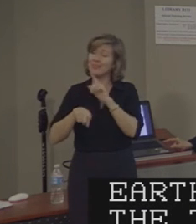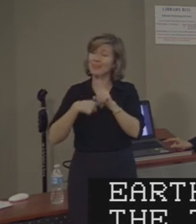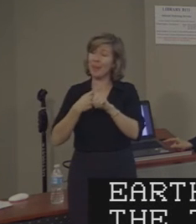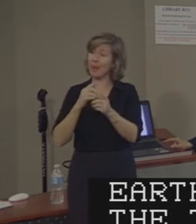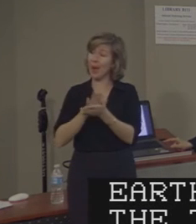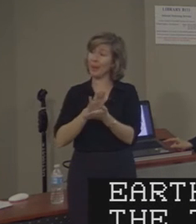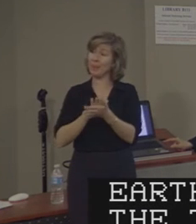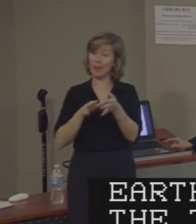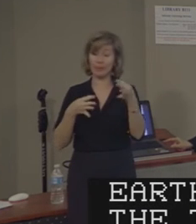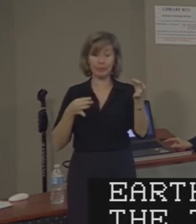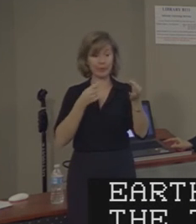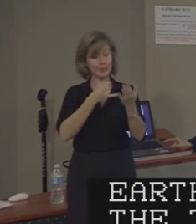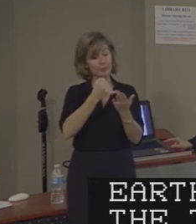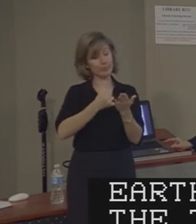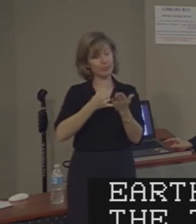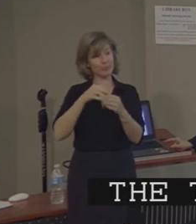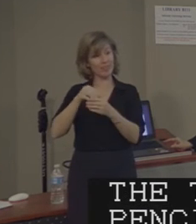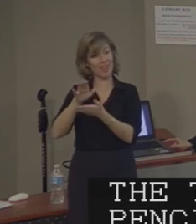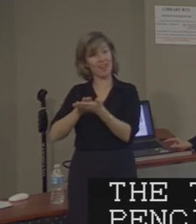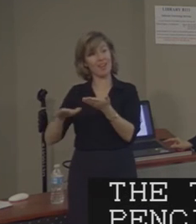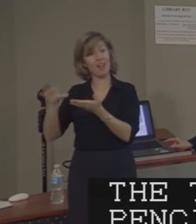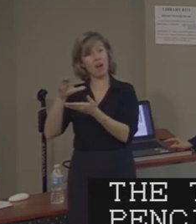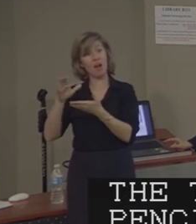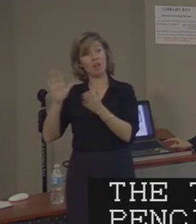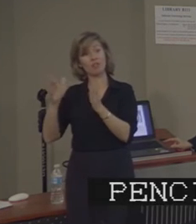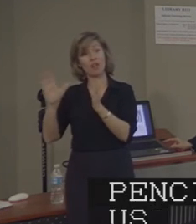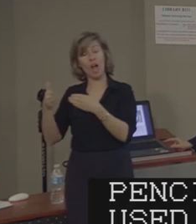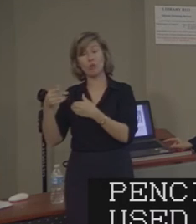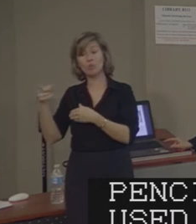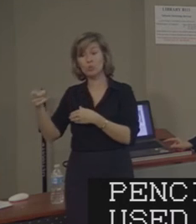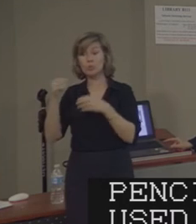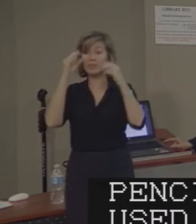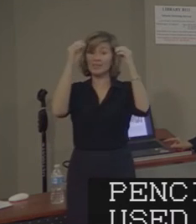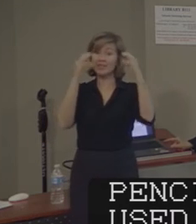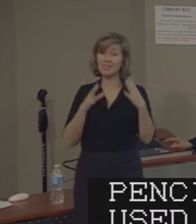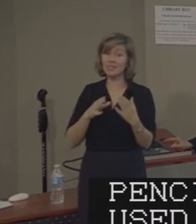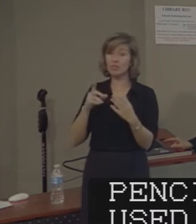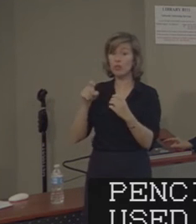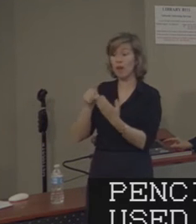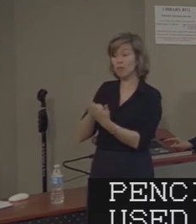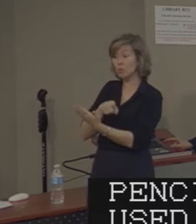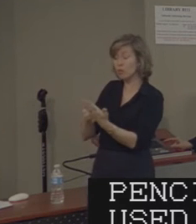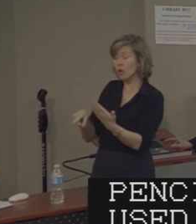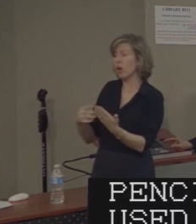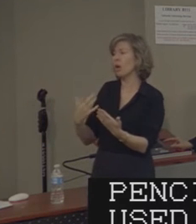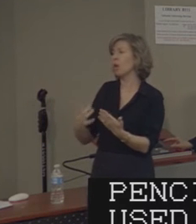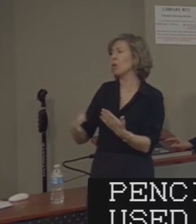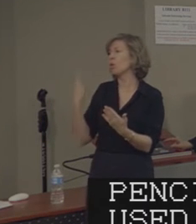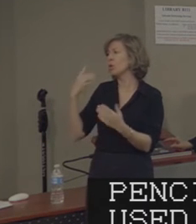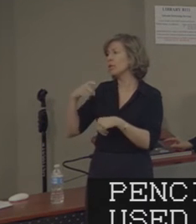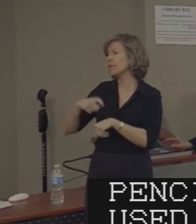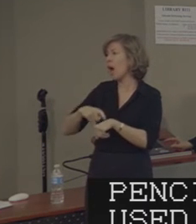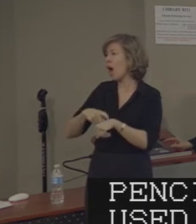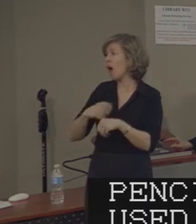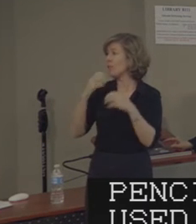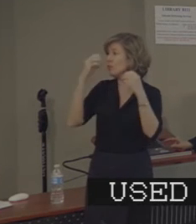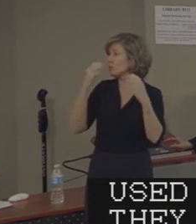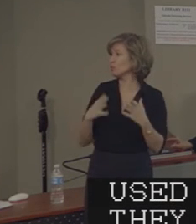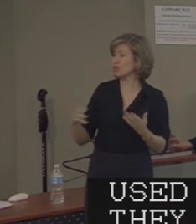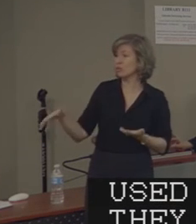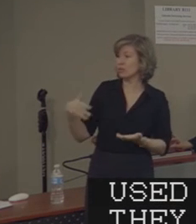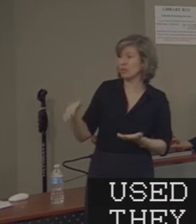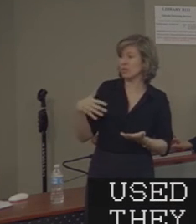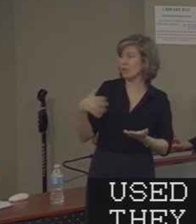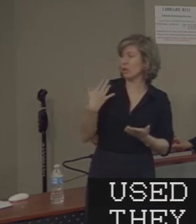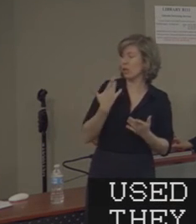in college classrooms is they take forever to grade. So instructors take a long time, and they often like hand them back at the end of the semester,